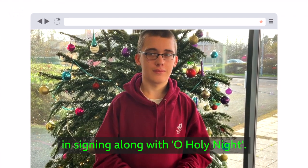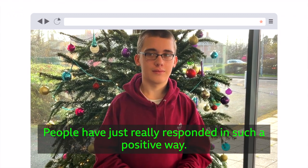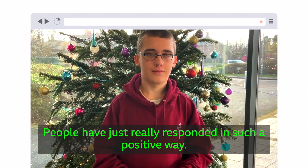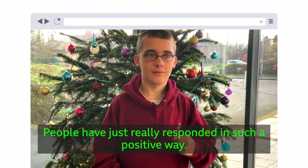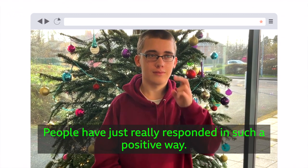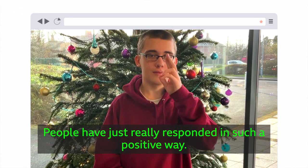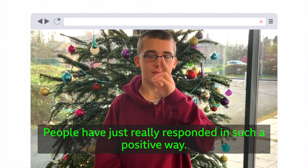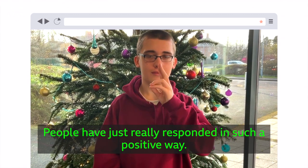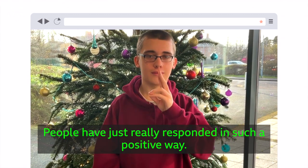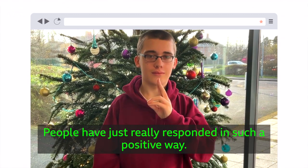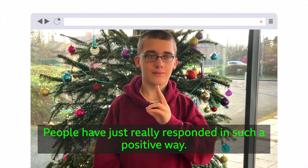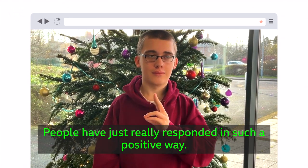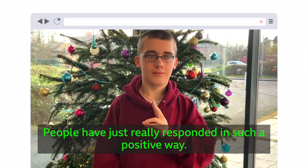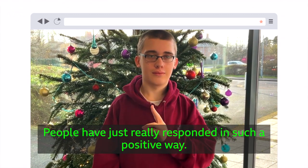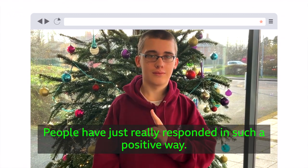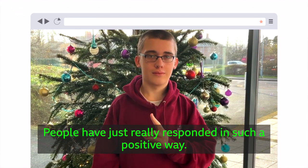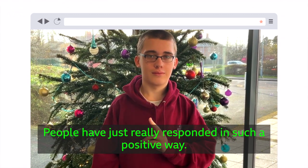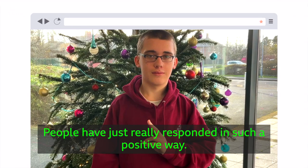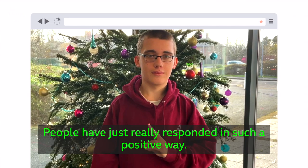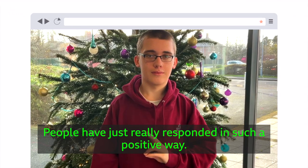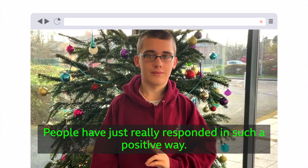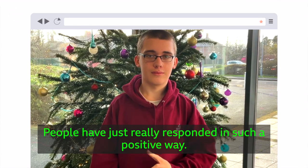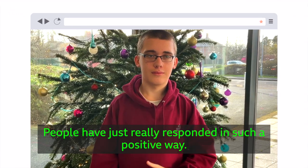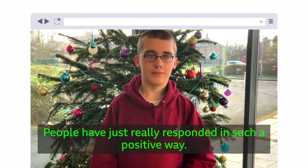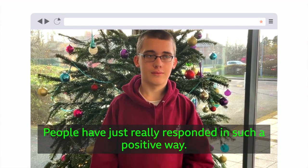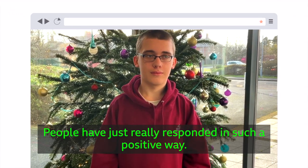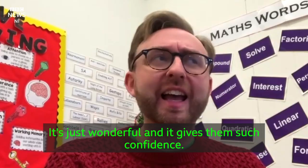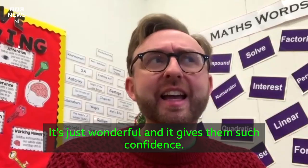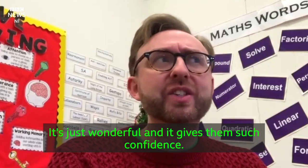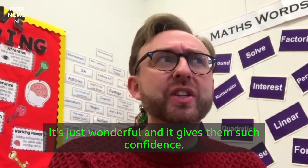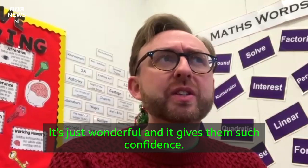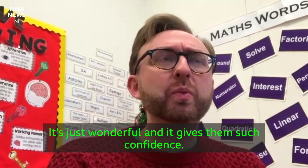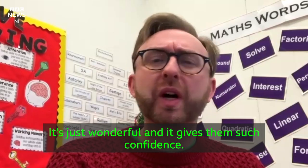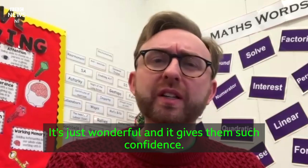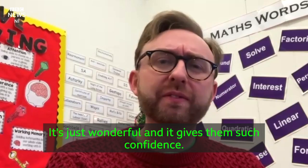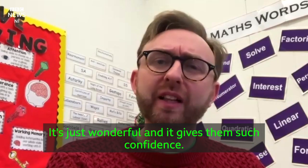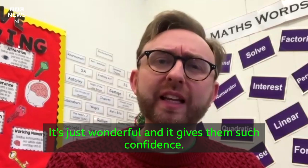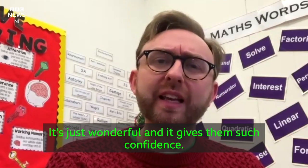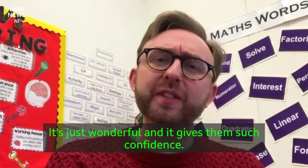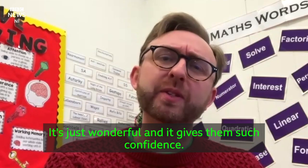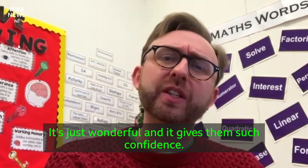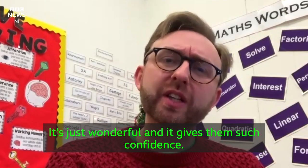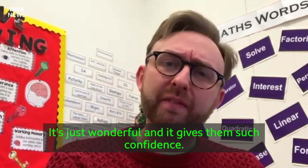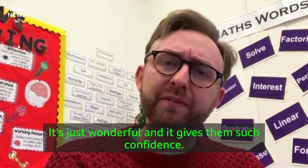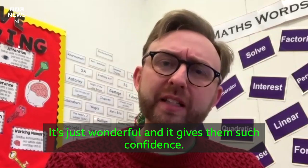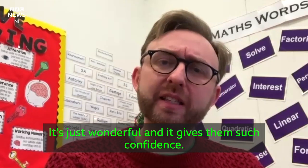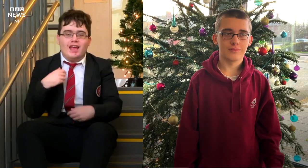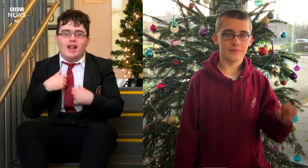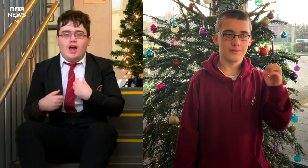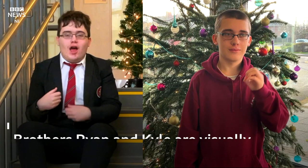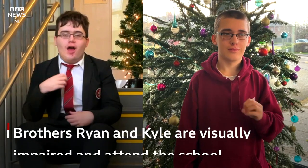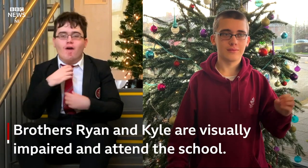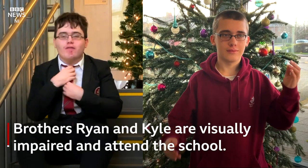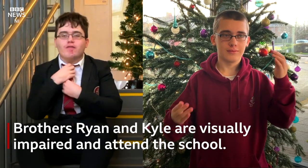Holy Night. People have just really responded in such a positive way. It's just wonderful and it gives them such confidence.